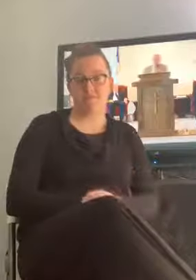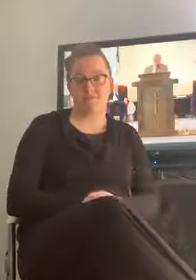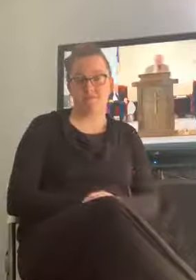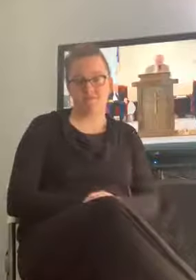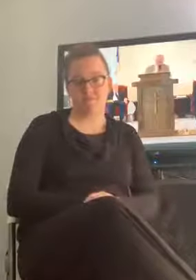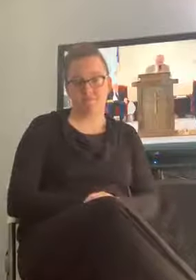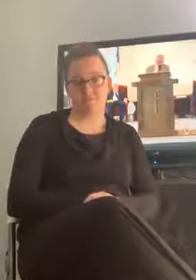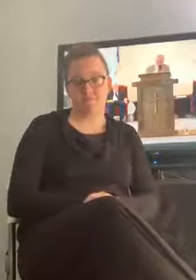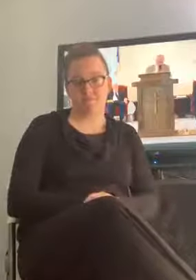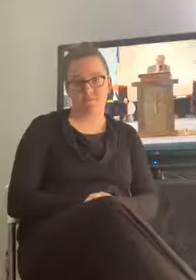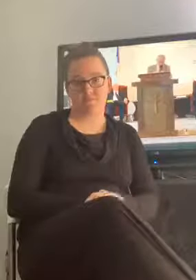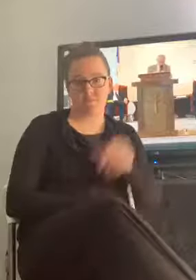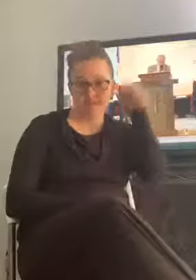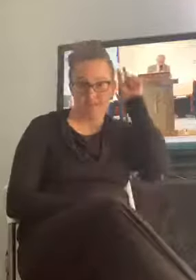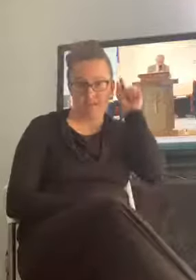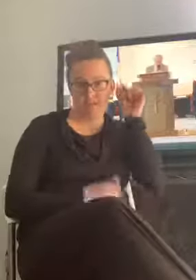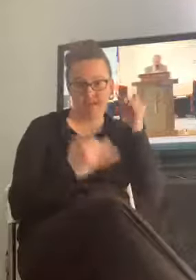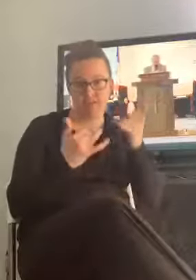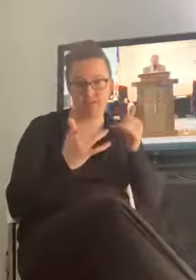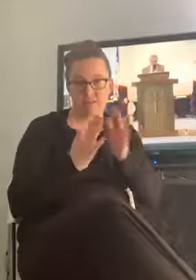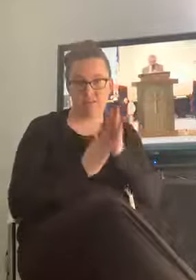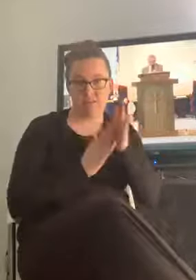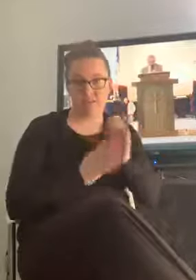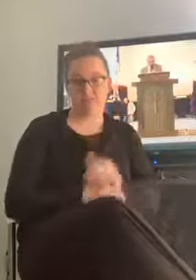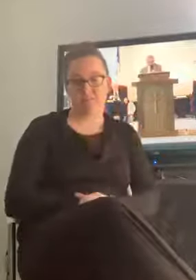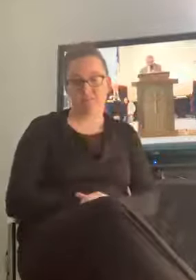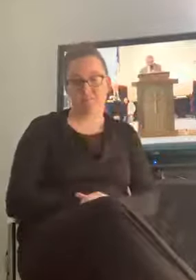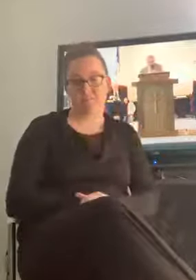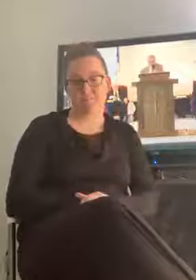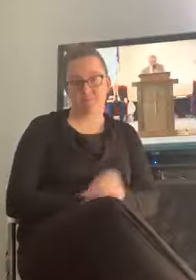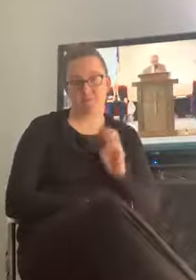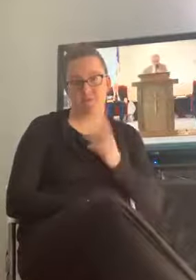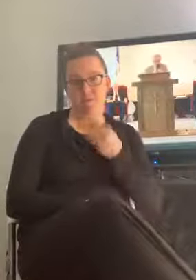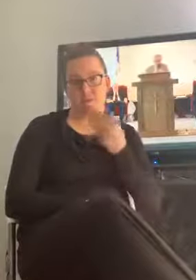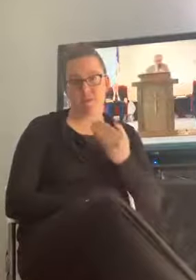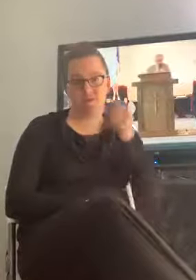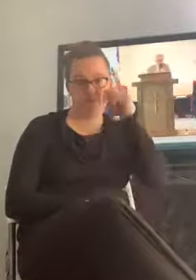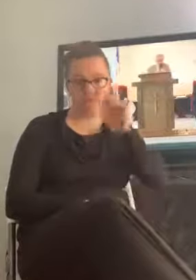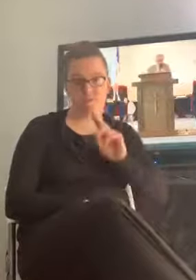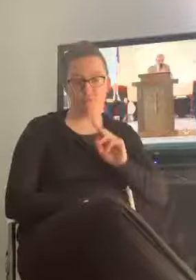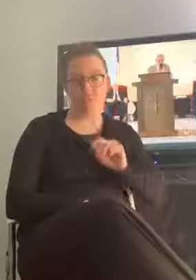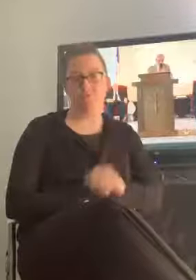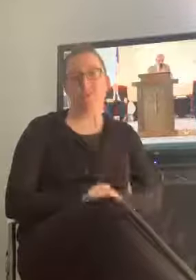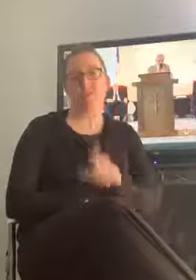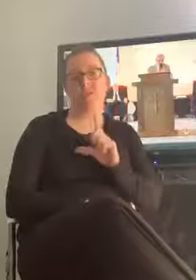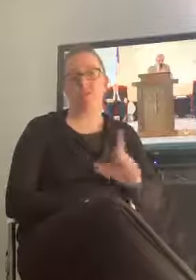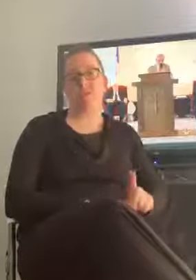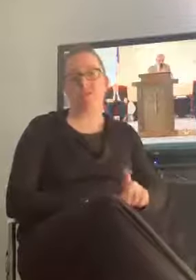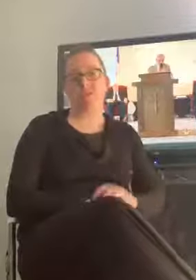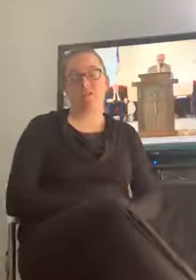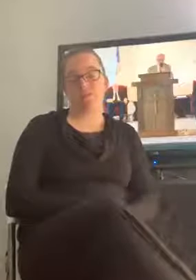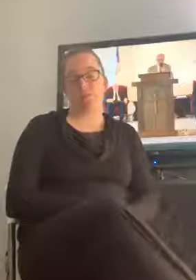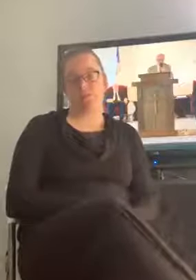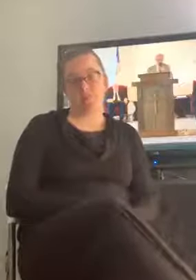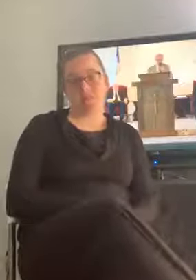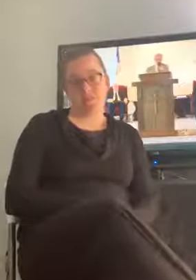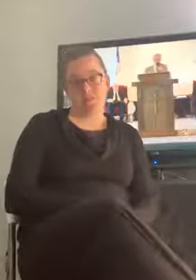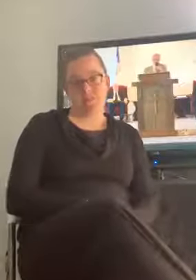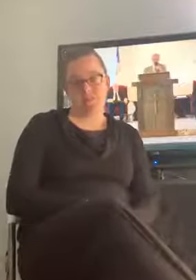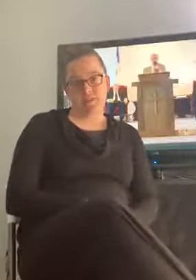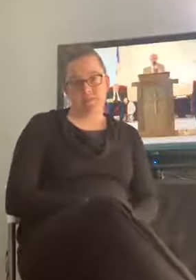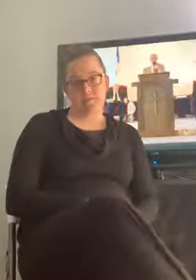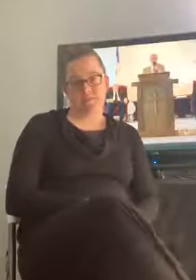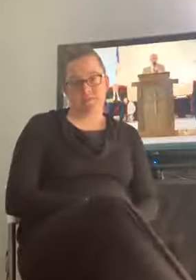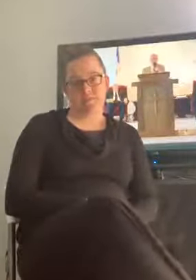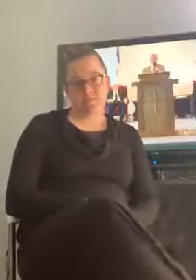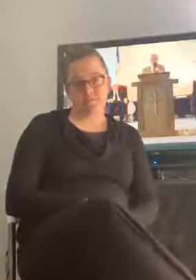shall pass. But we do appreciate the Lord. The Lord has been good and gracious to all of us.